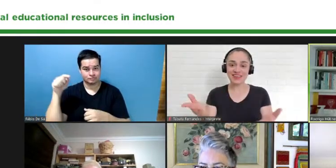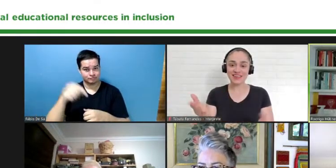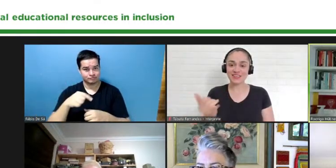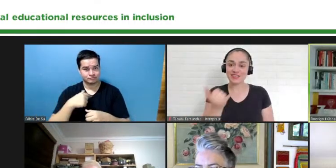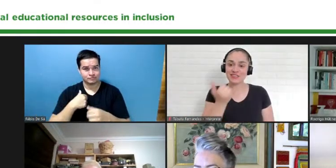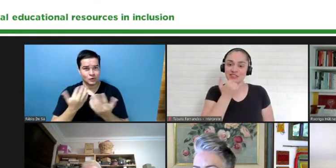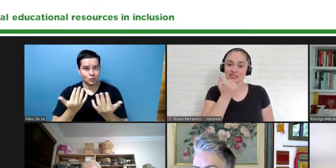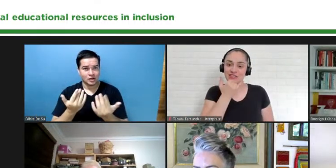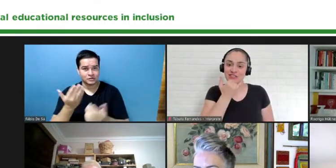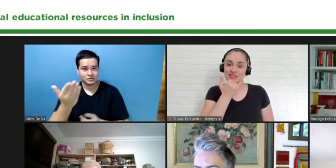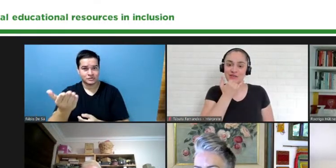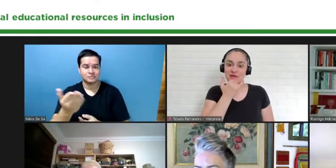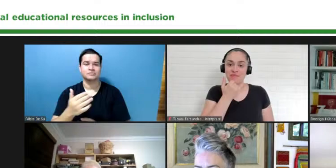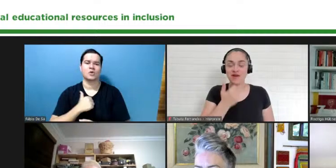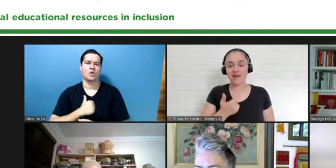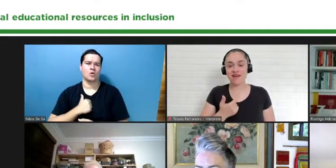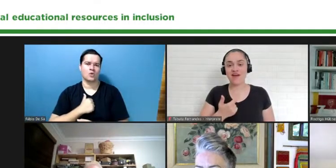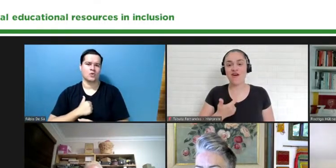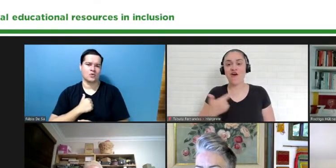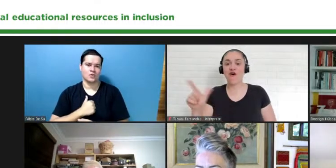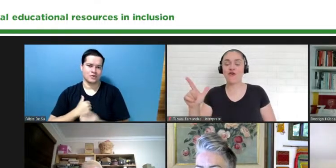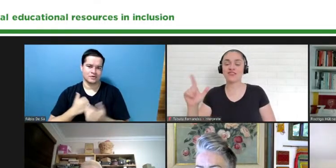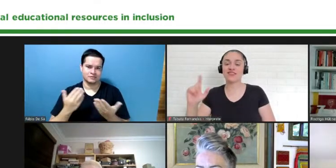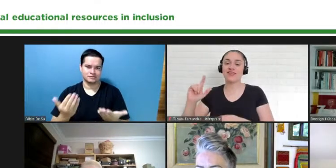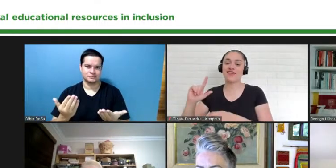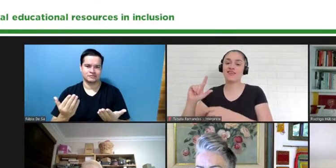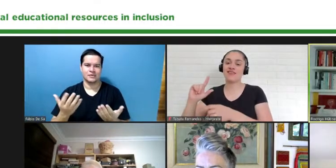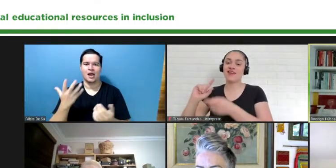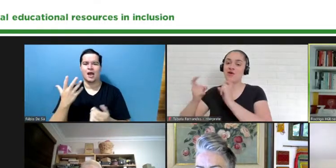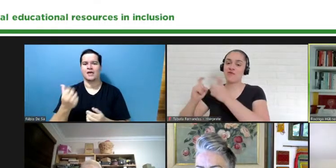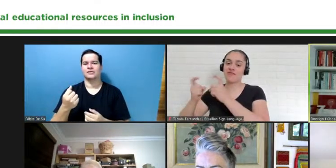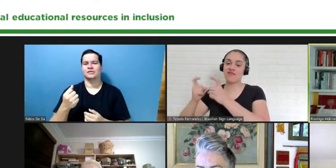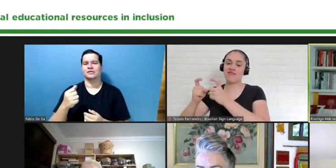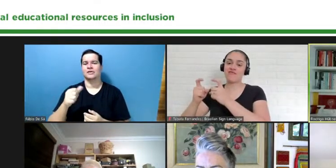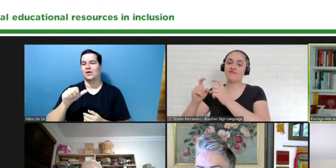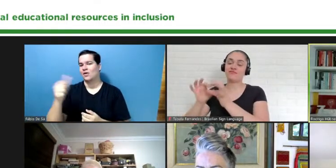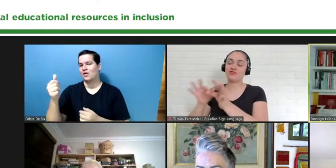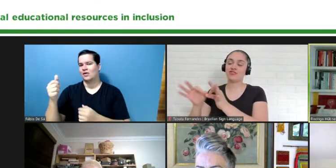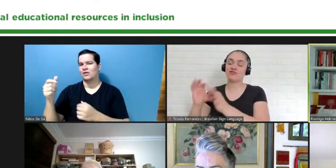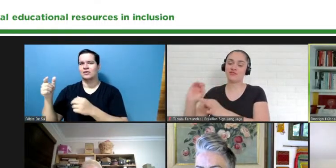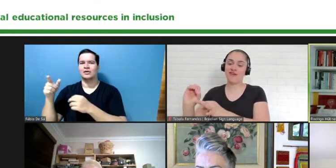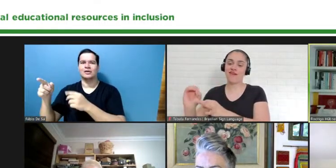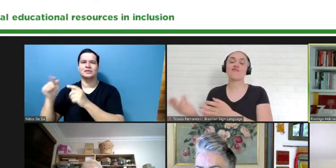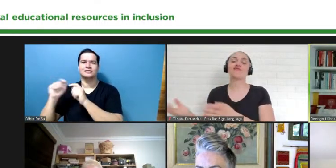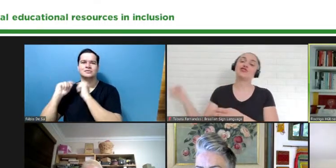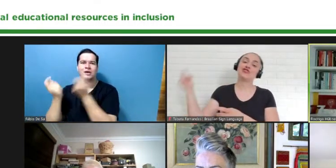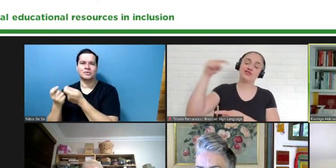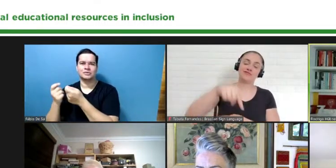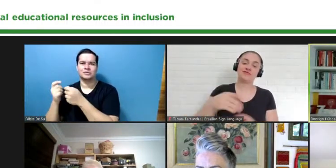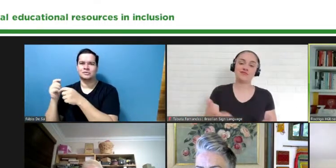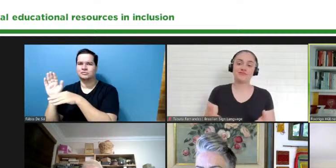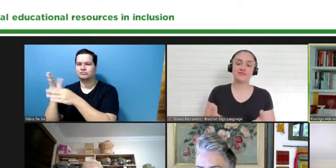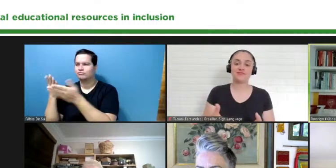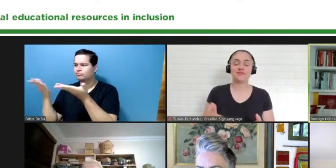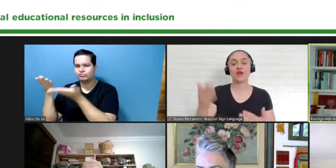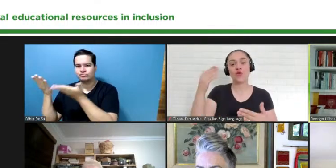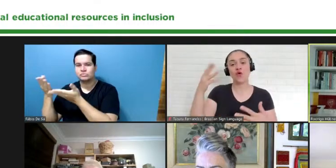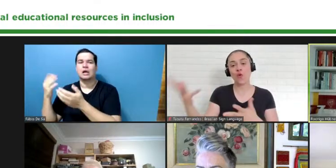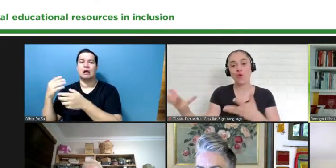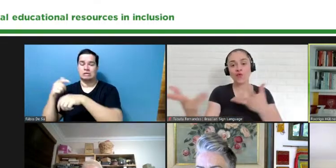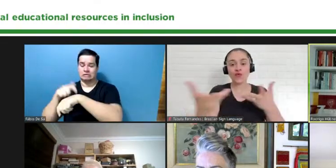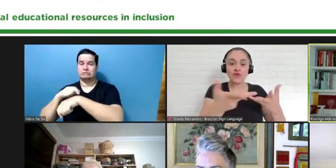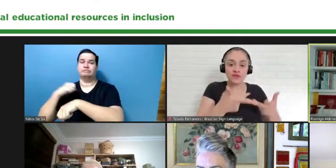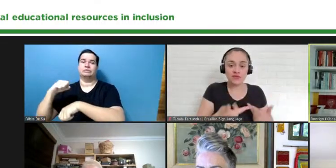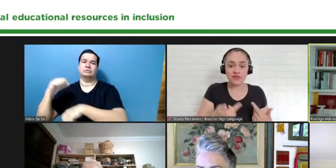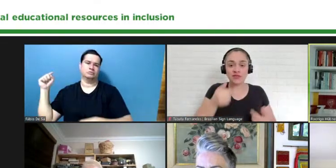from a session at the Zero Project conference. No problem, no problem. Sorry. So I invite you, Ernst,